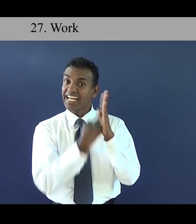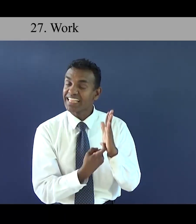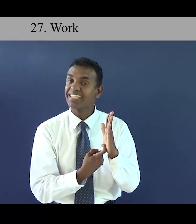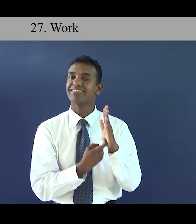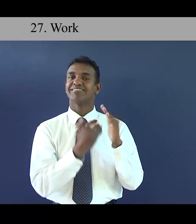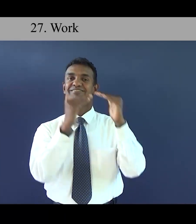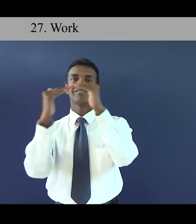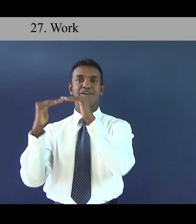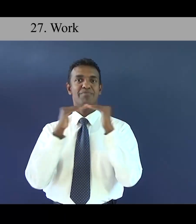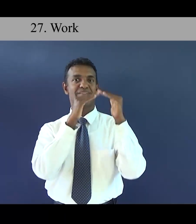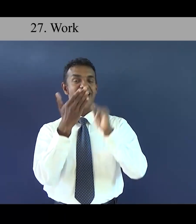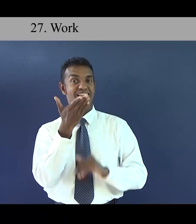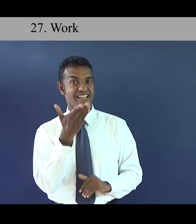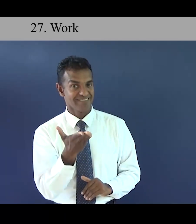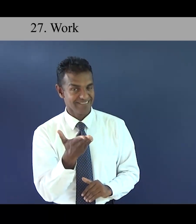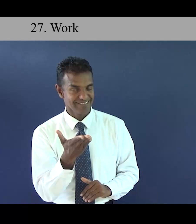rules and pay,